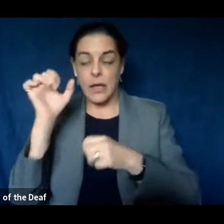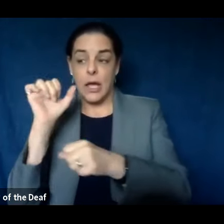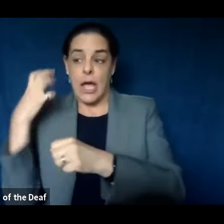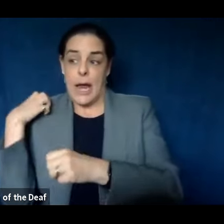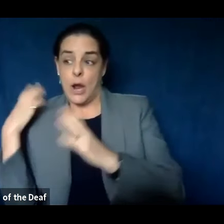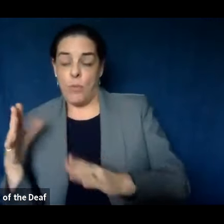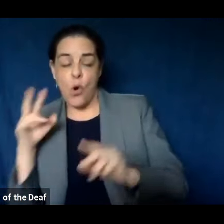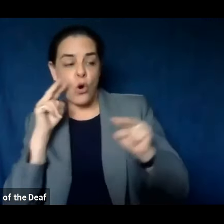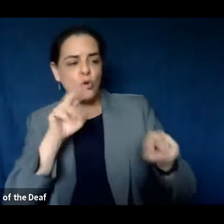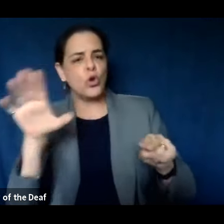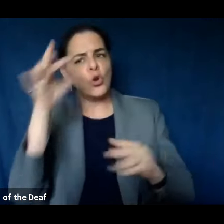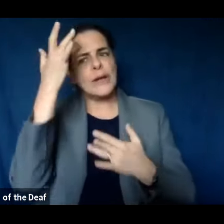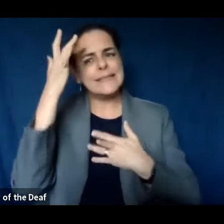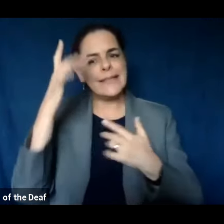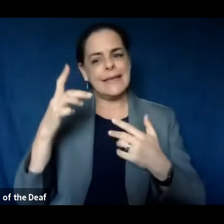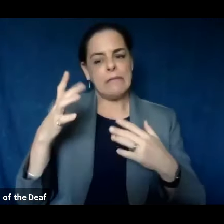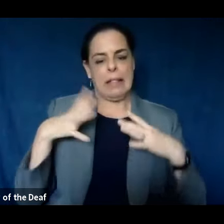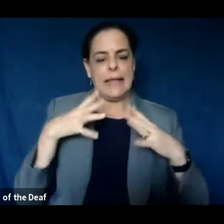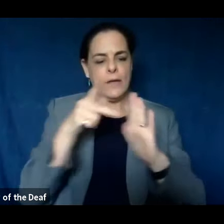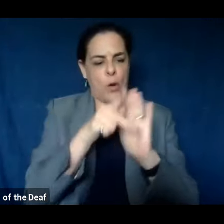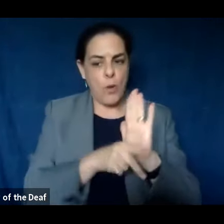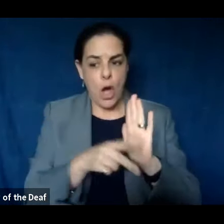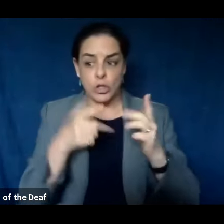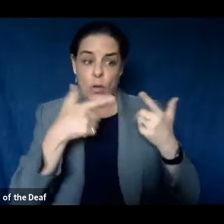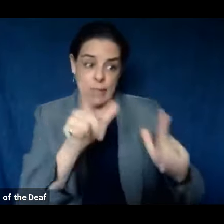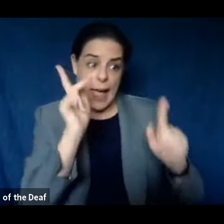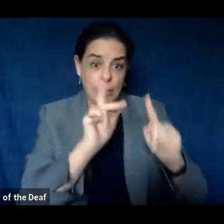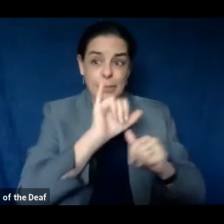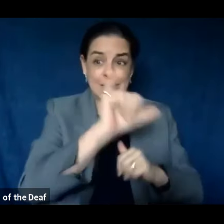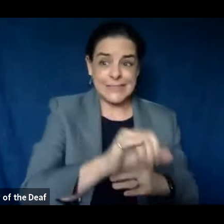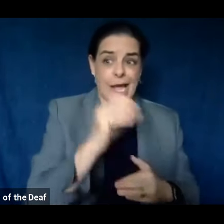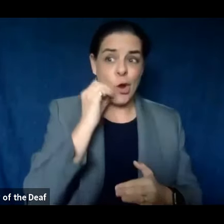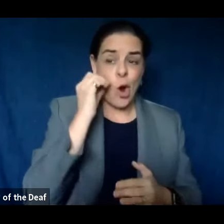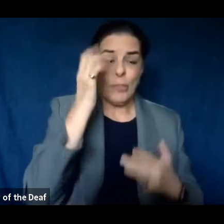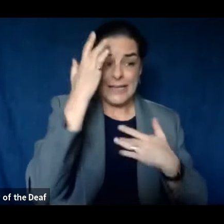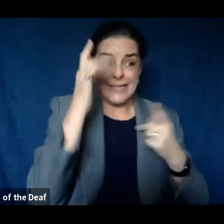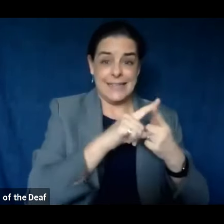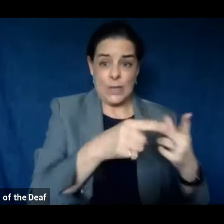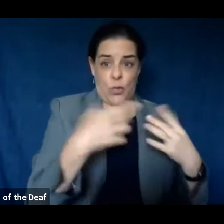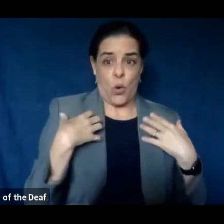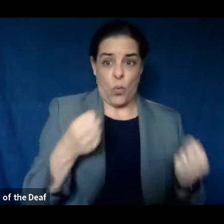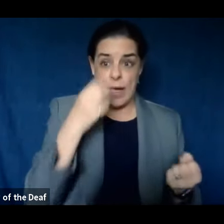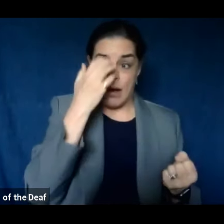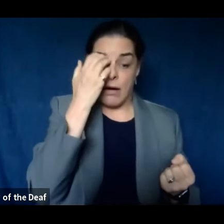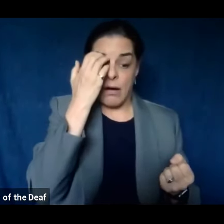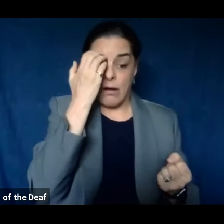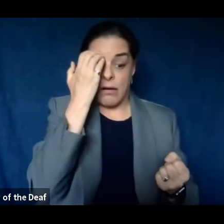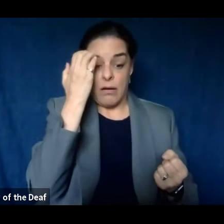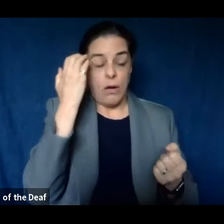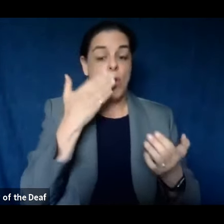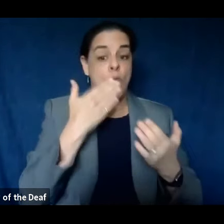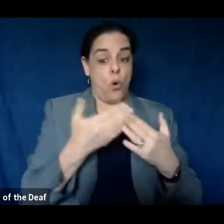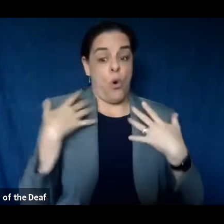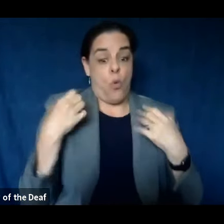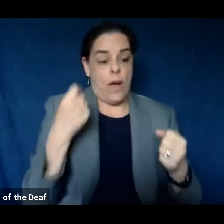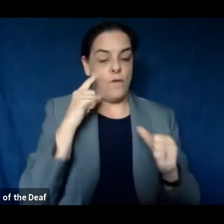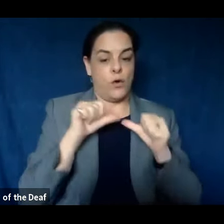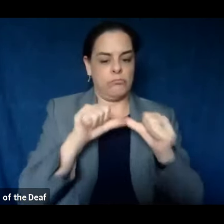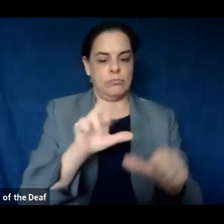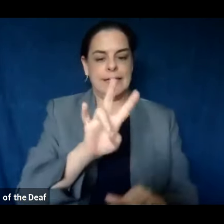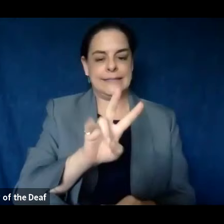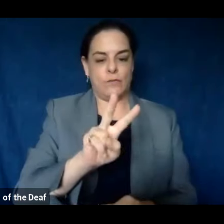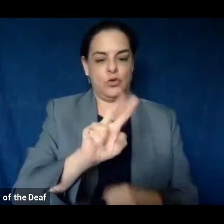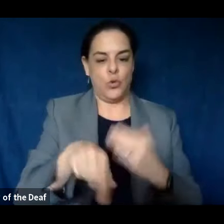that they allow people to be home if they are sick and stay home until they're well for 72 hours without any medication to